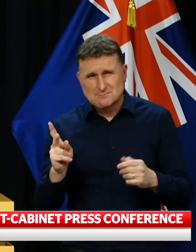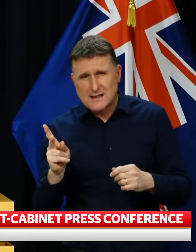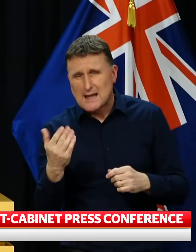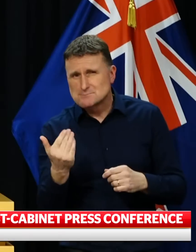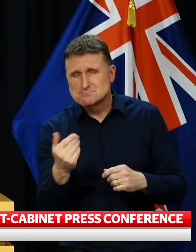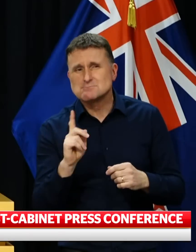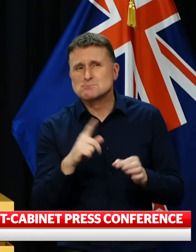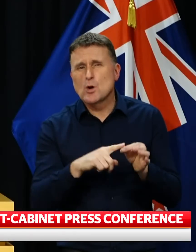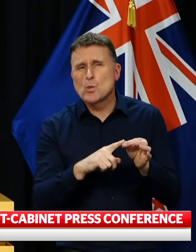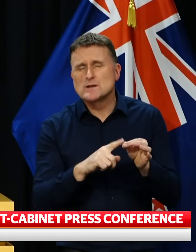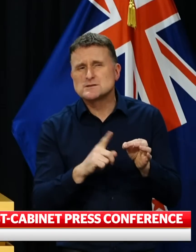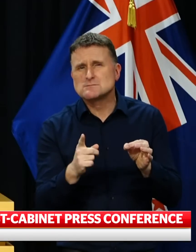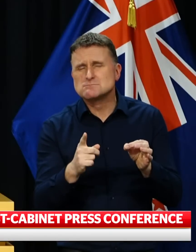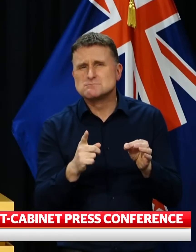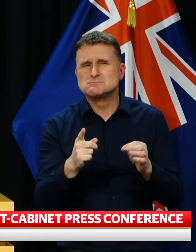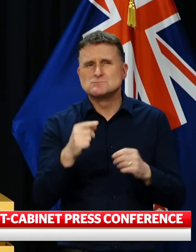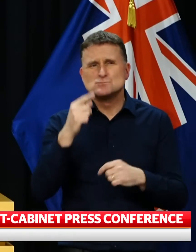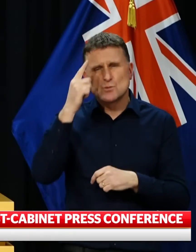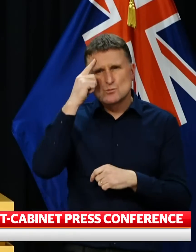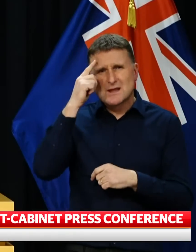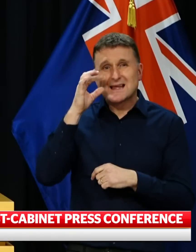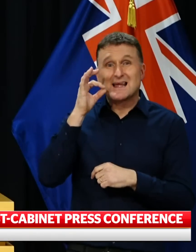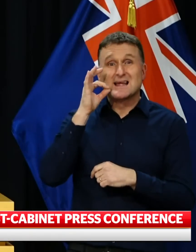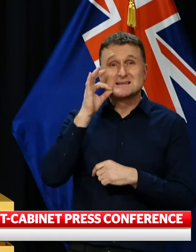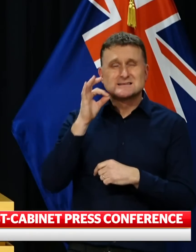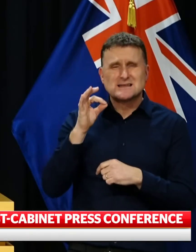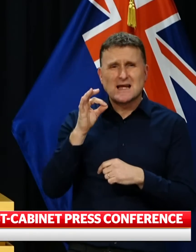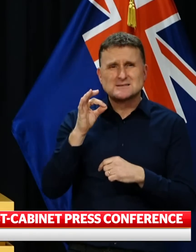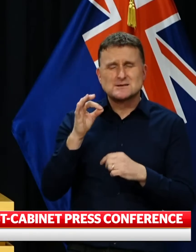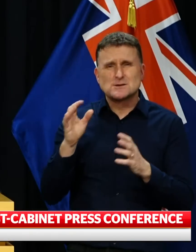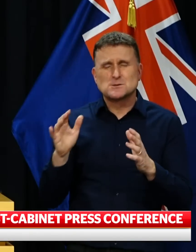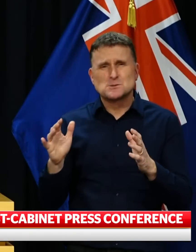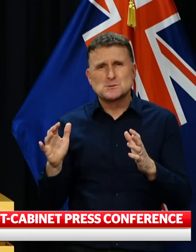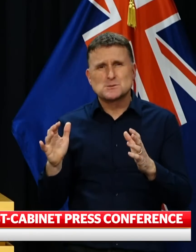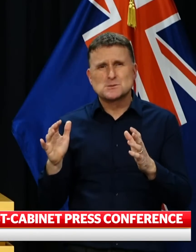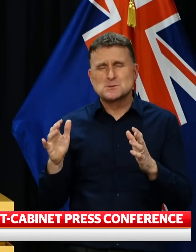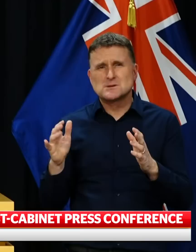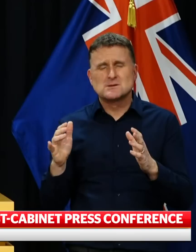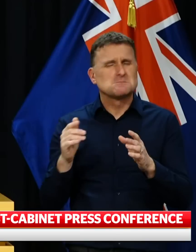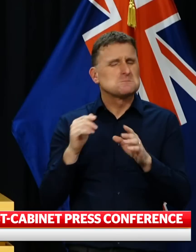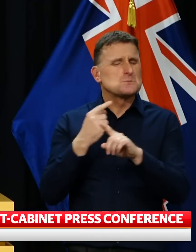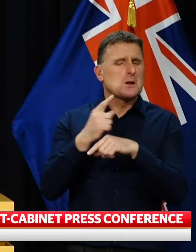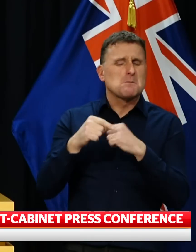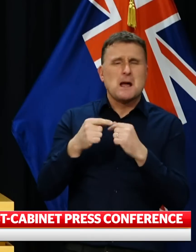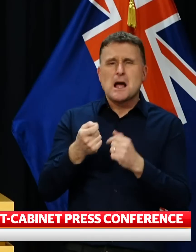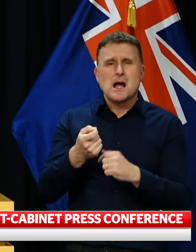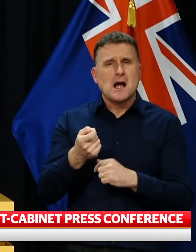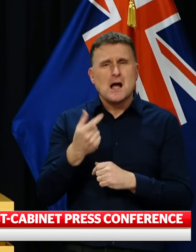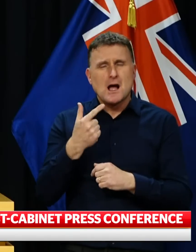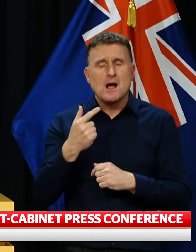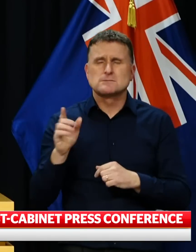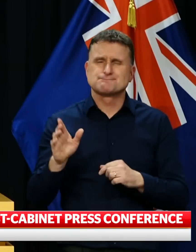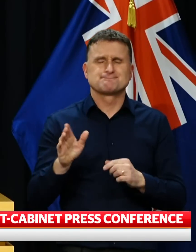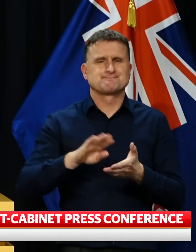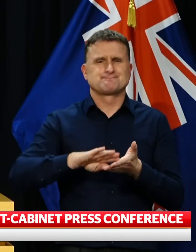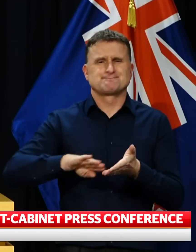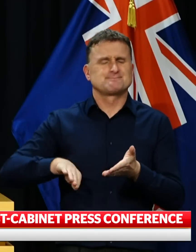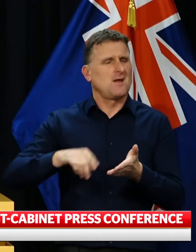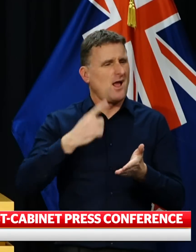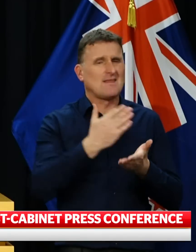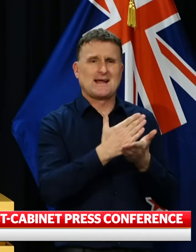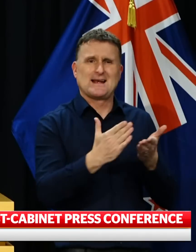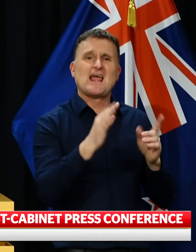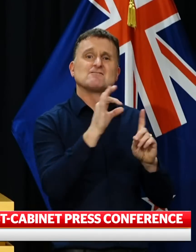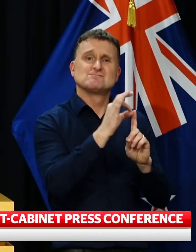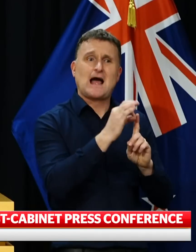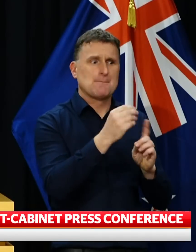regard? Funding these drugs. I've been very clear that increasing funding for Pharmac will continue to be a priority for our government,